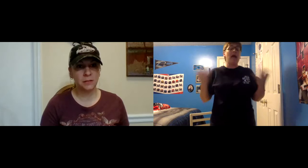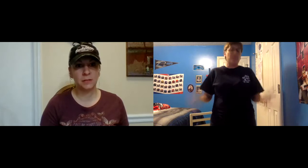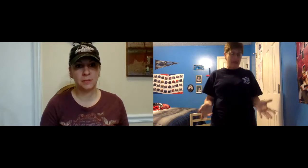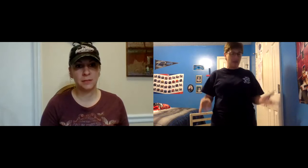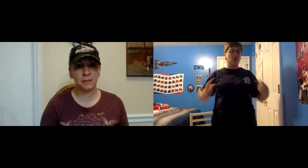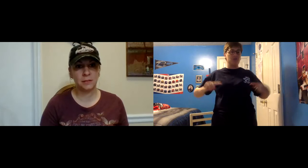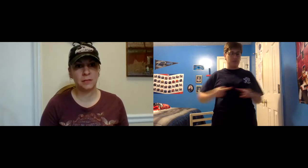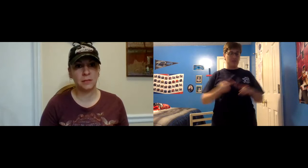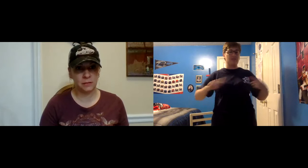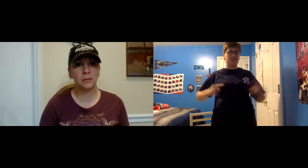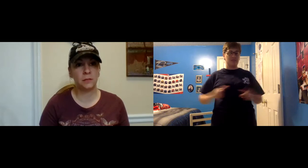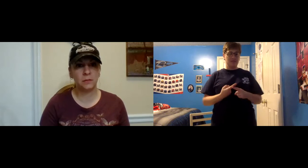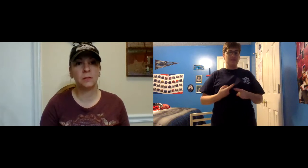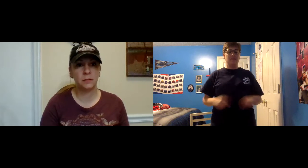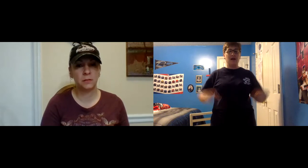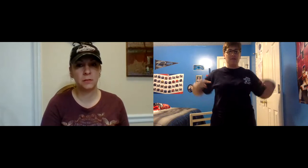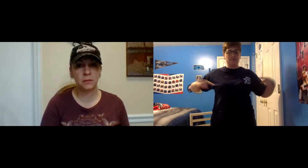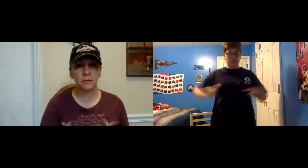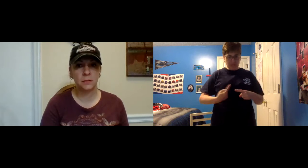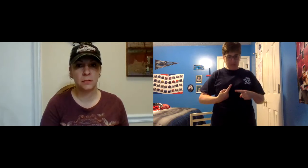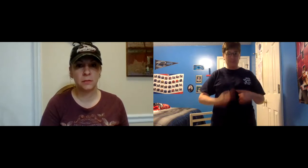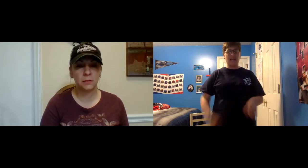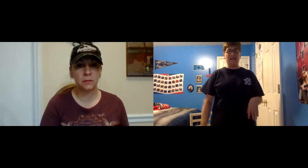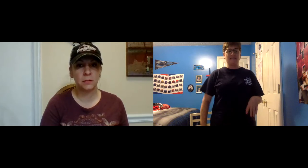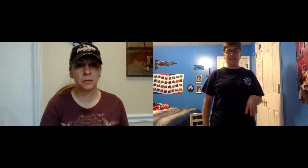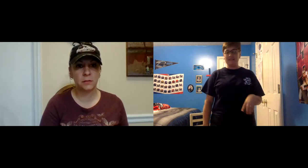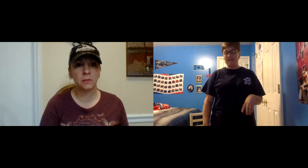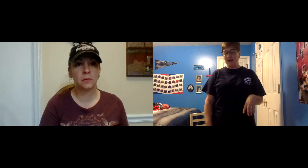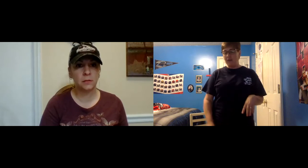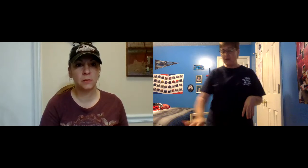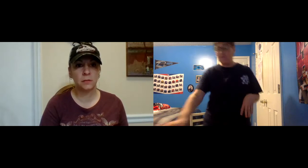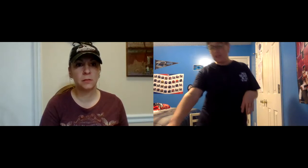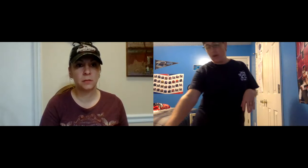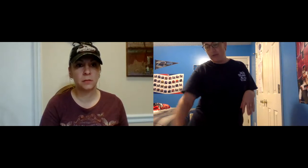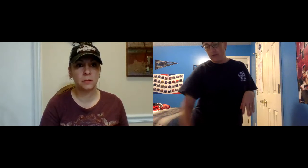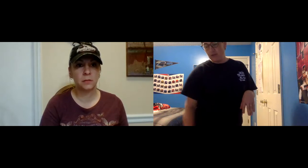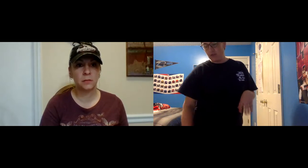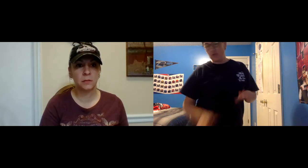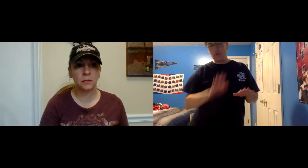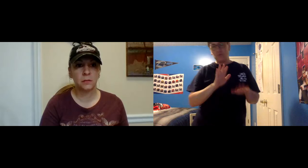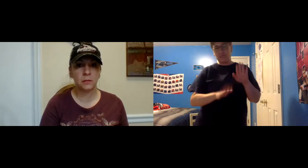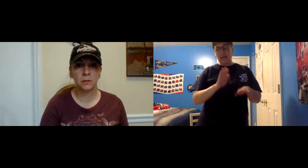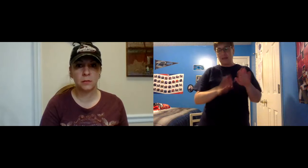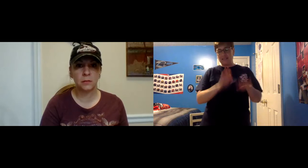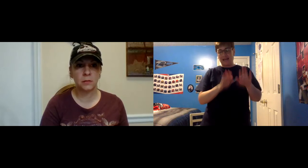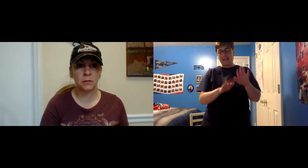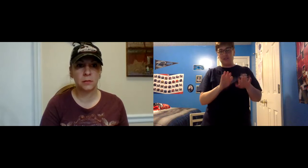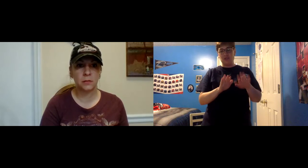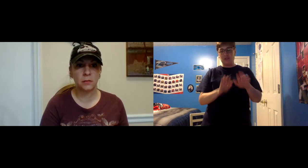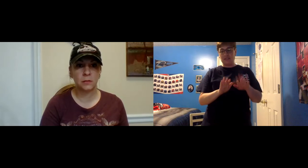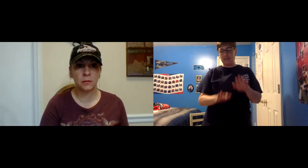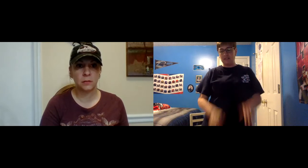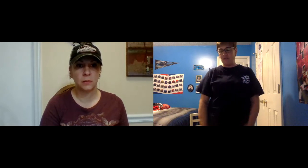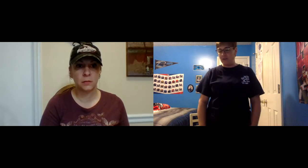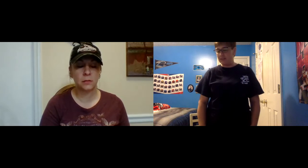telling how bad it hurts by just really emphasizing it. So that's why those are two side by side, so